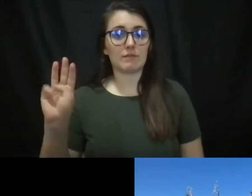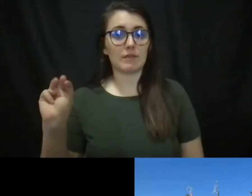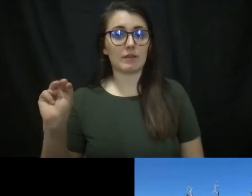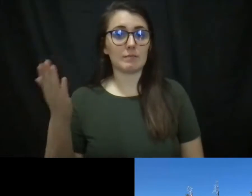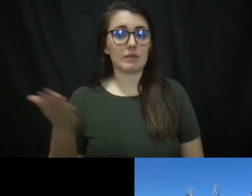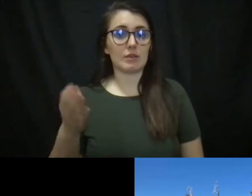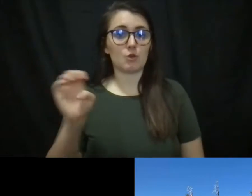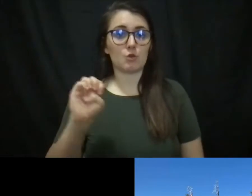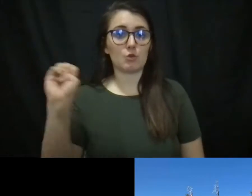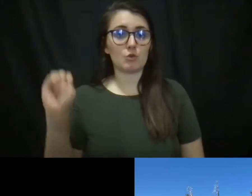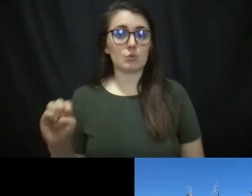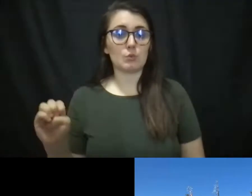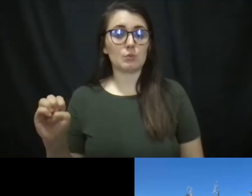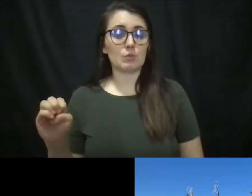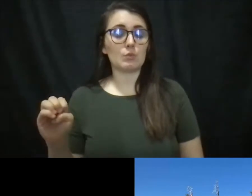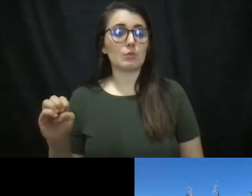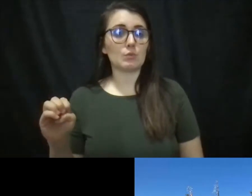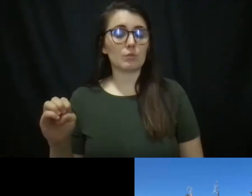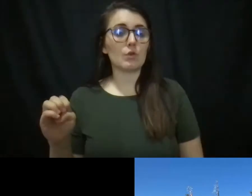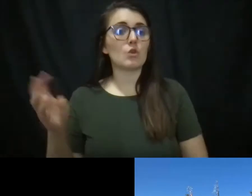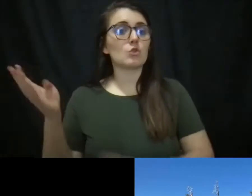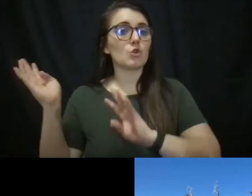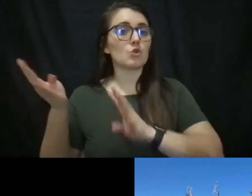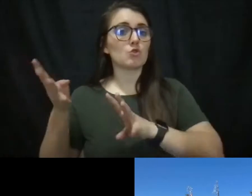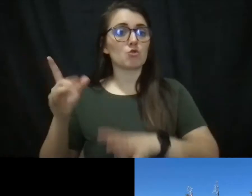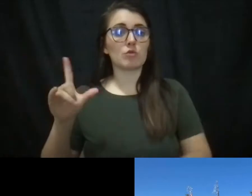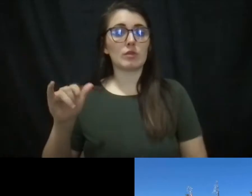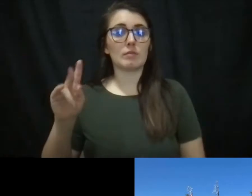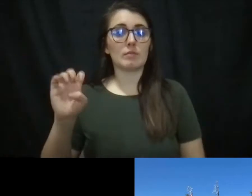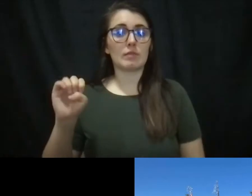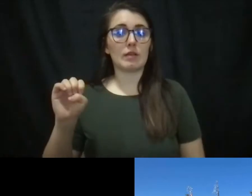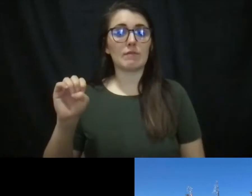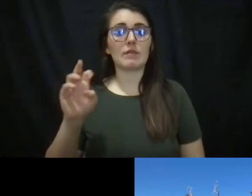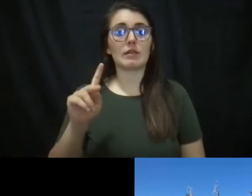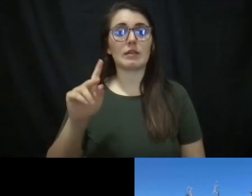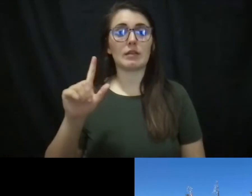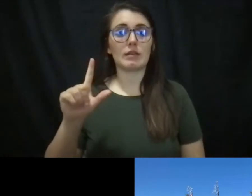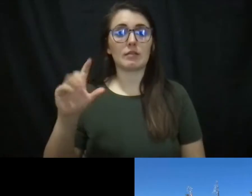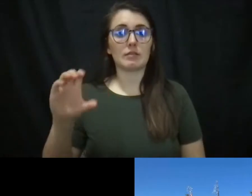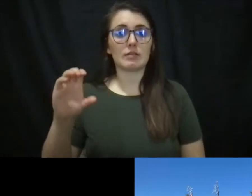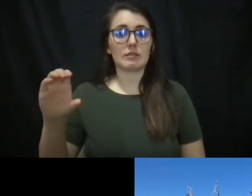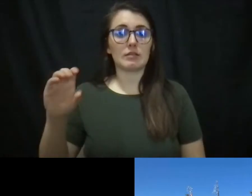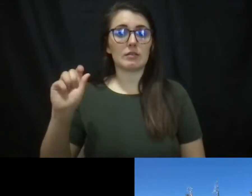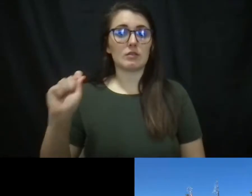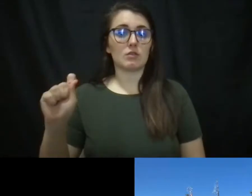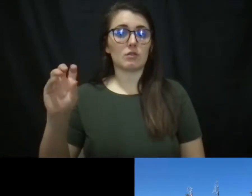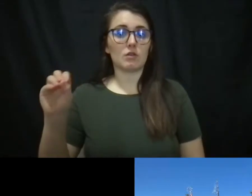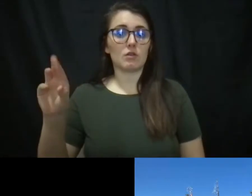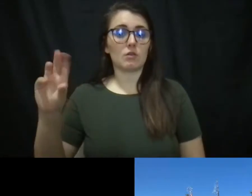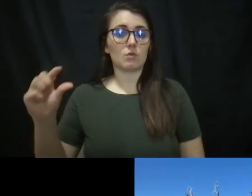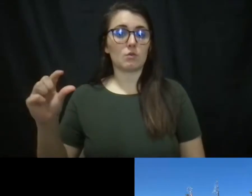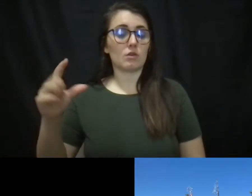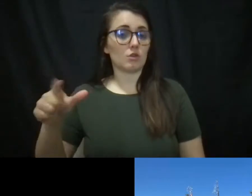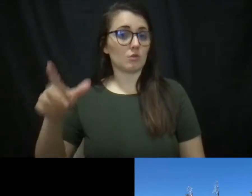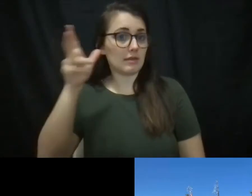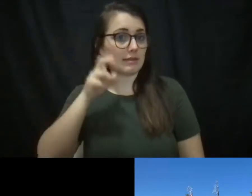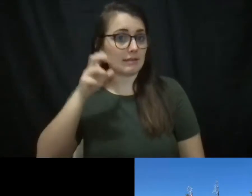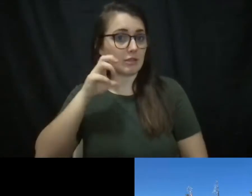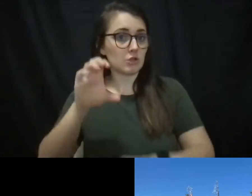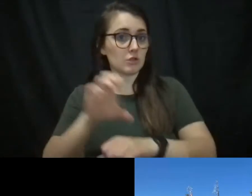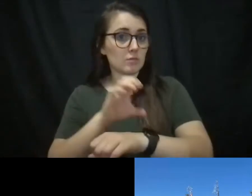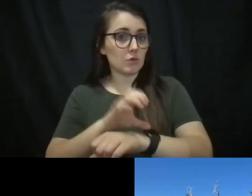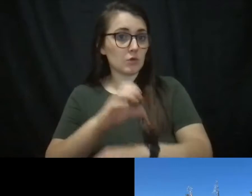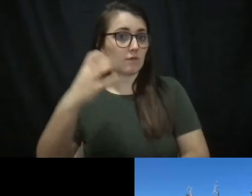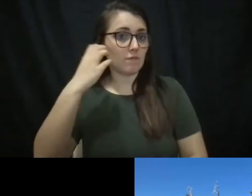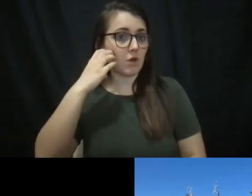We also stream live at klcc.org. If you'd like to listen on your computer or your phone, we